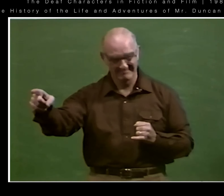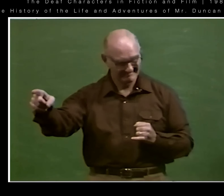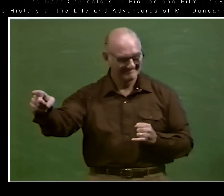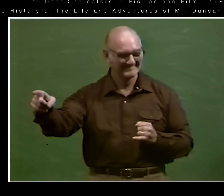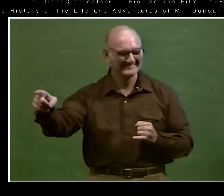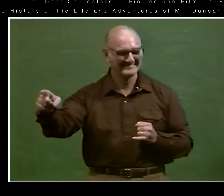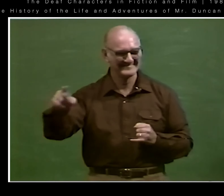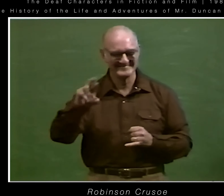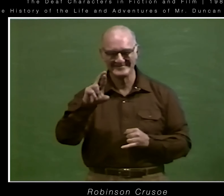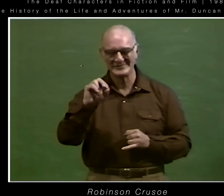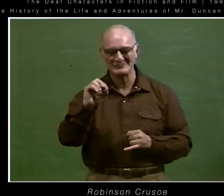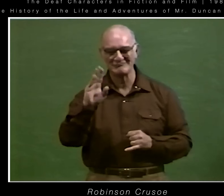Robinson Crusoe.